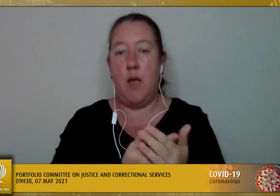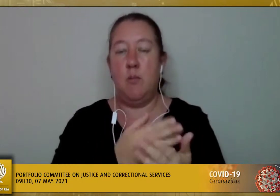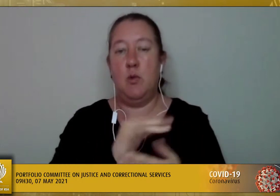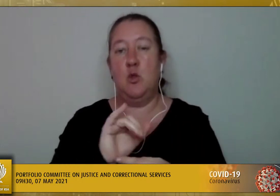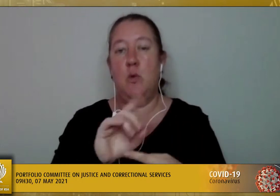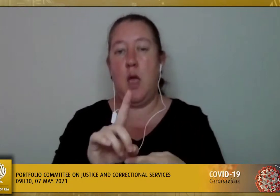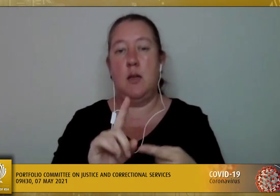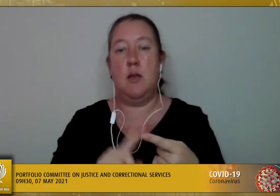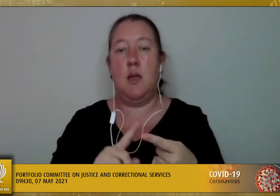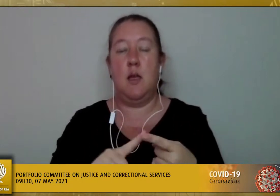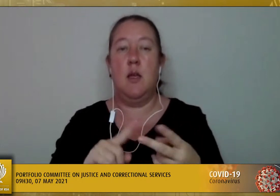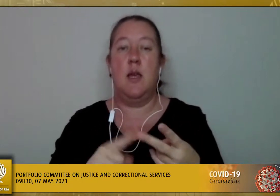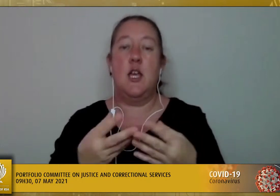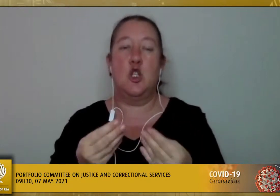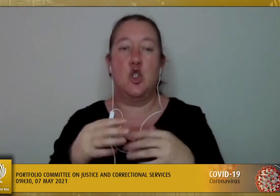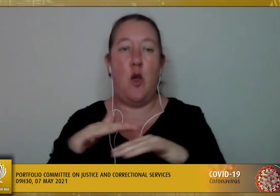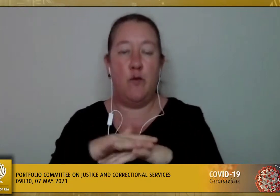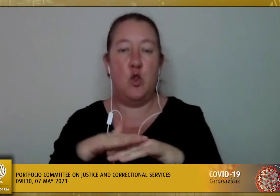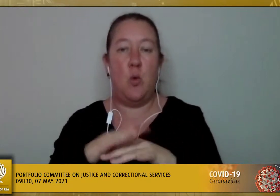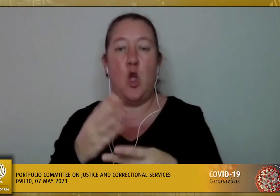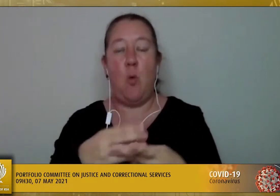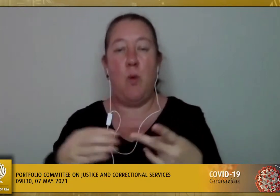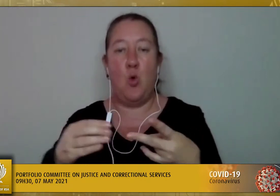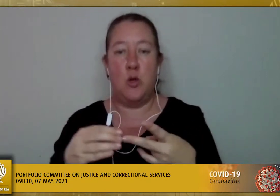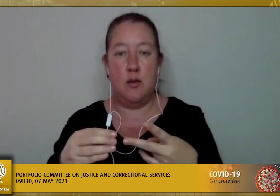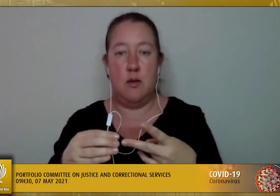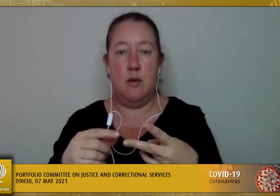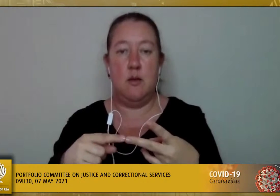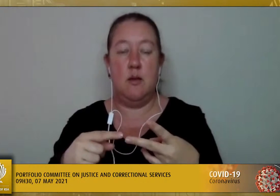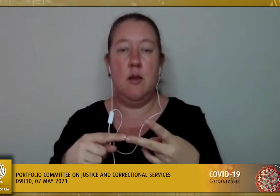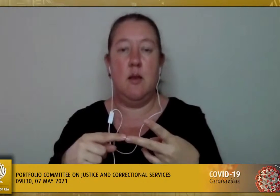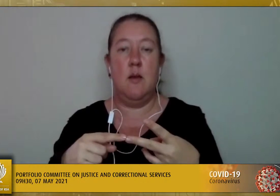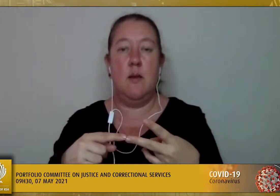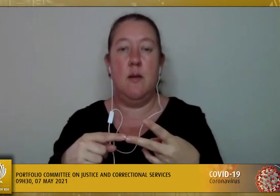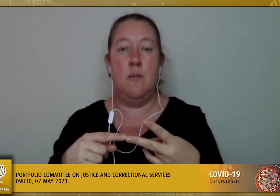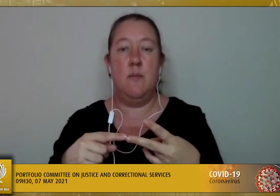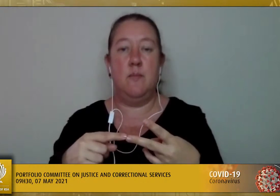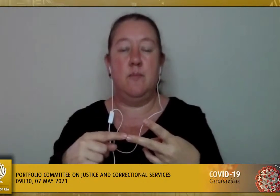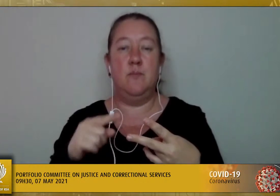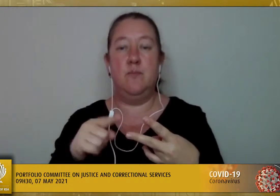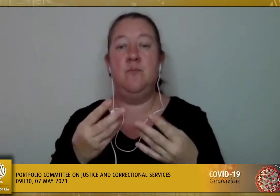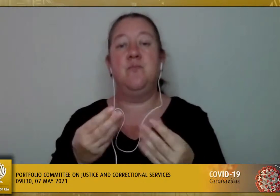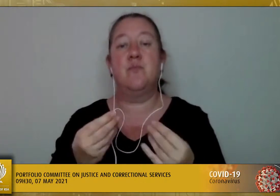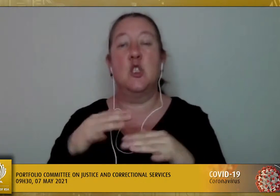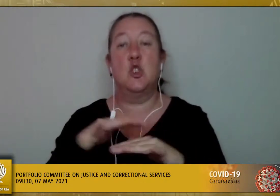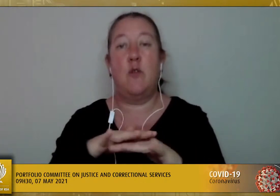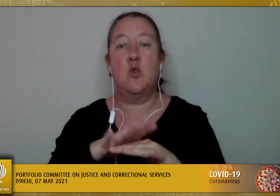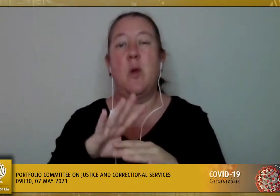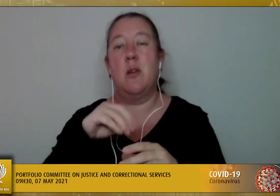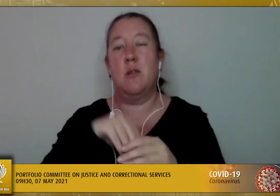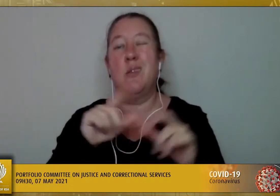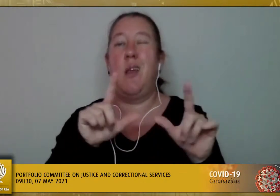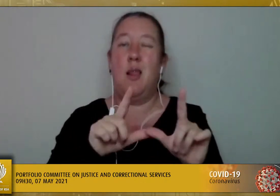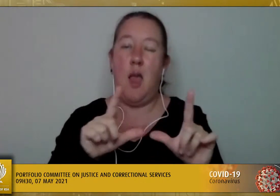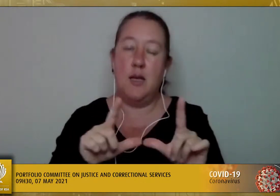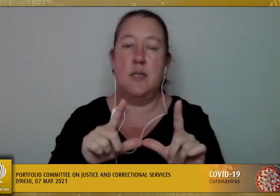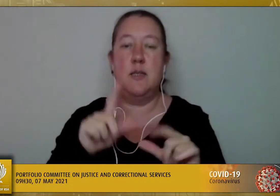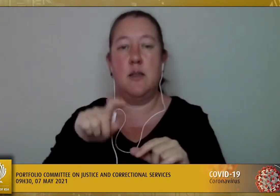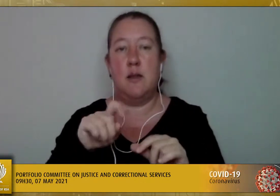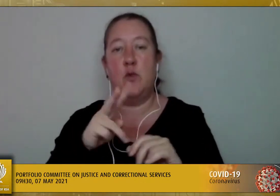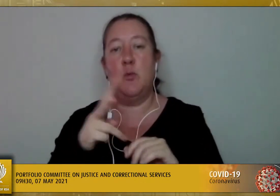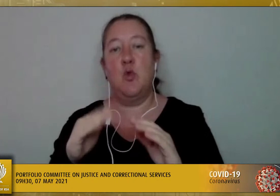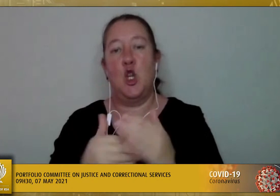the ID there's a software component um and and the software consists of licenses that have to be